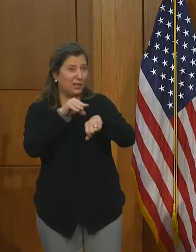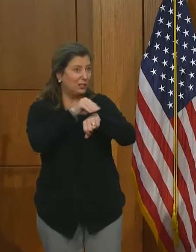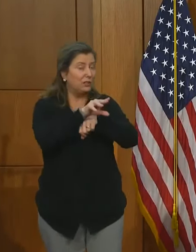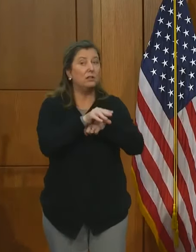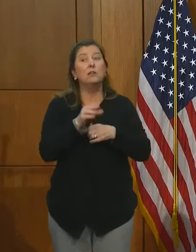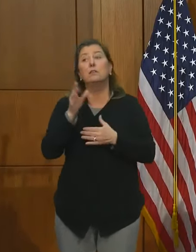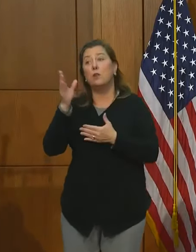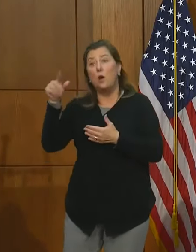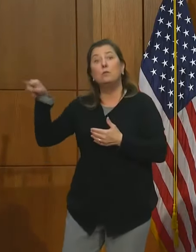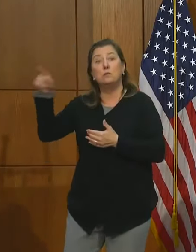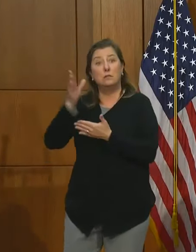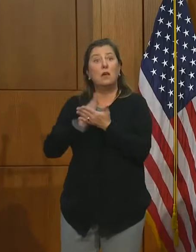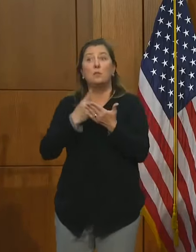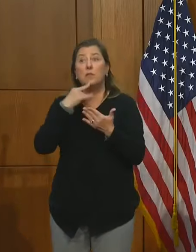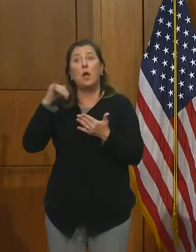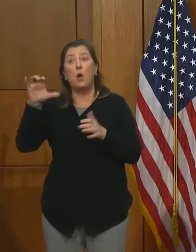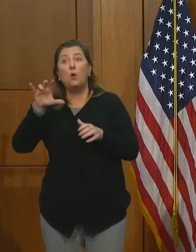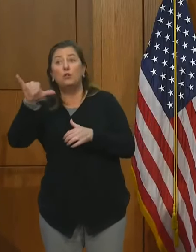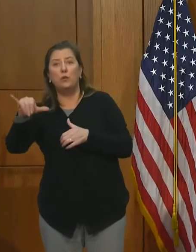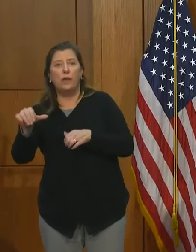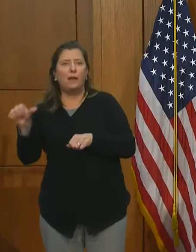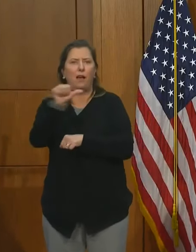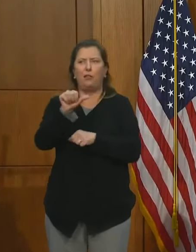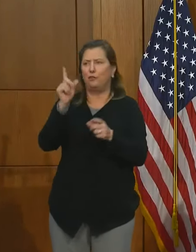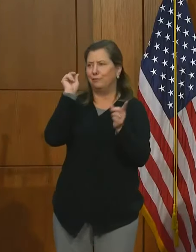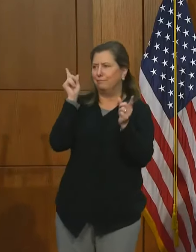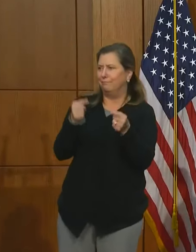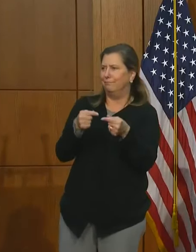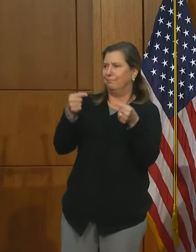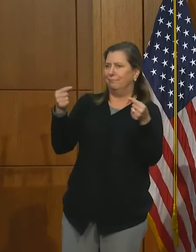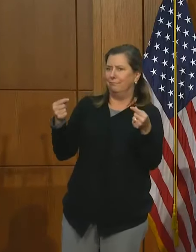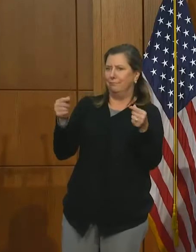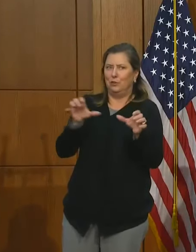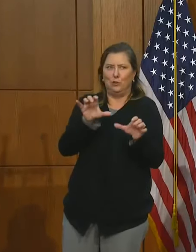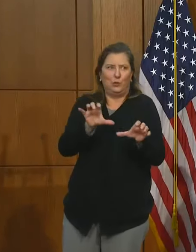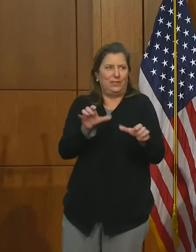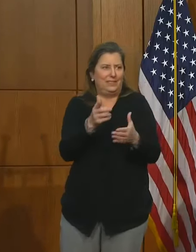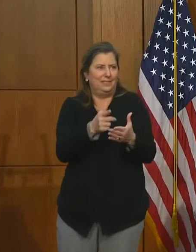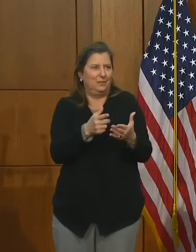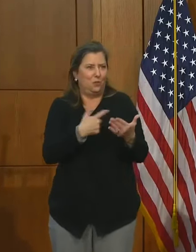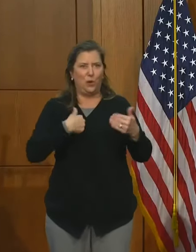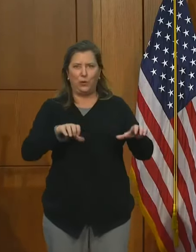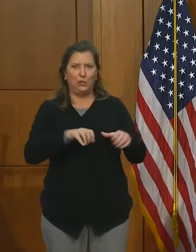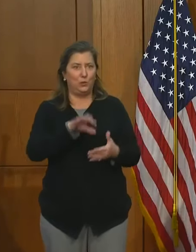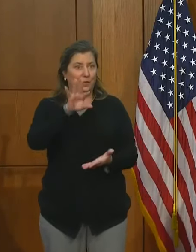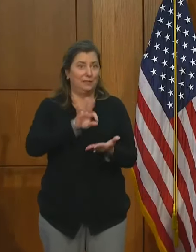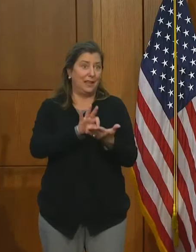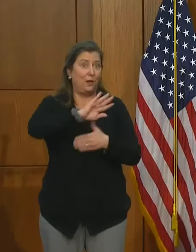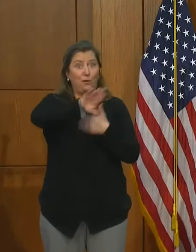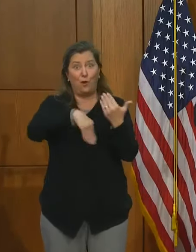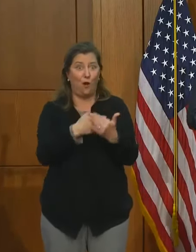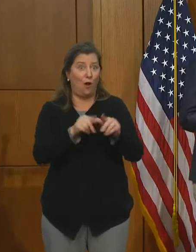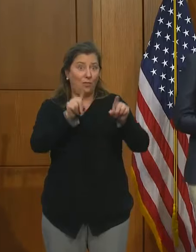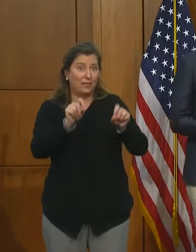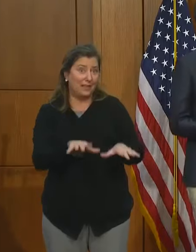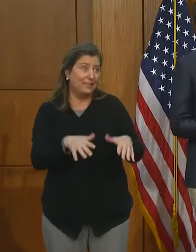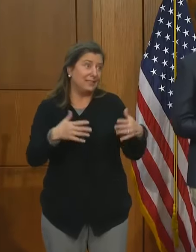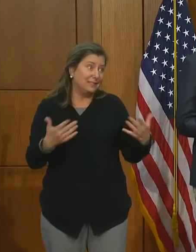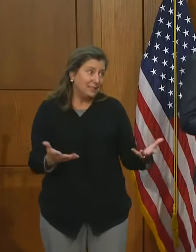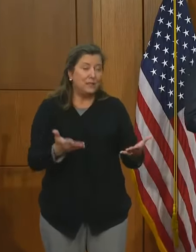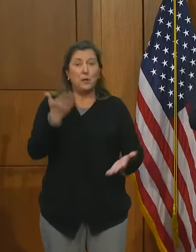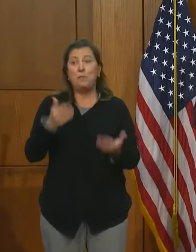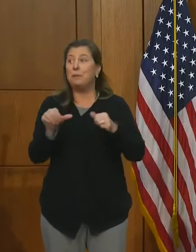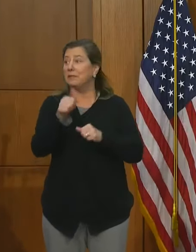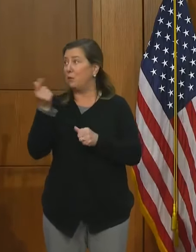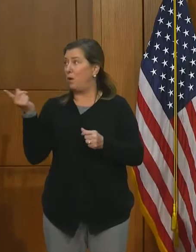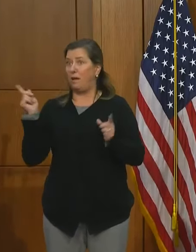researchers have suggested that, and others are doing what we're doing, which is counting all the tests. So, but perhaps